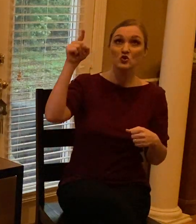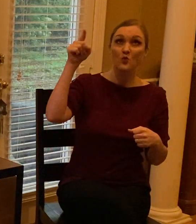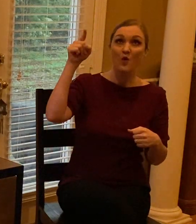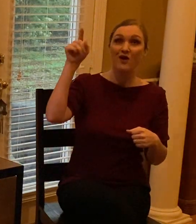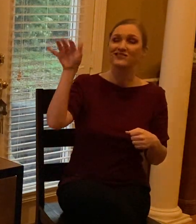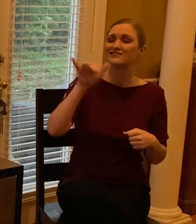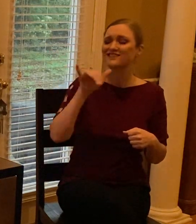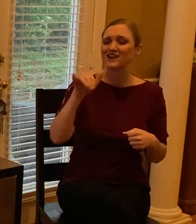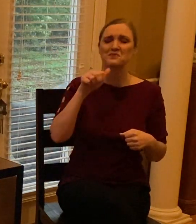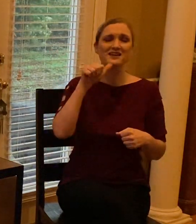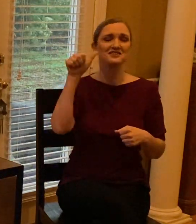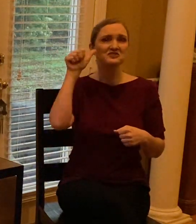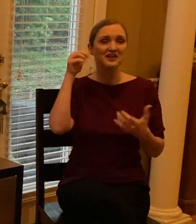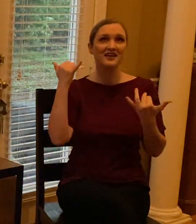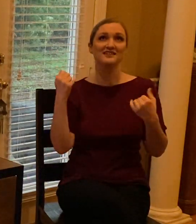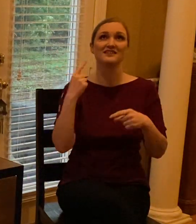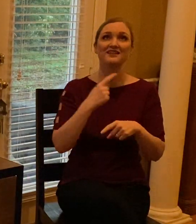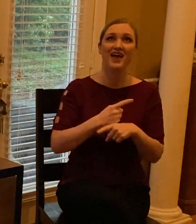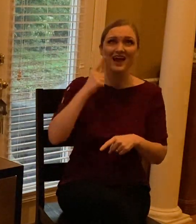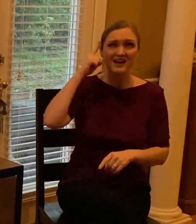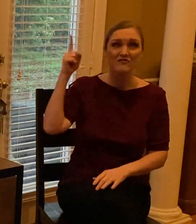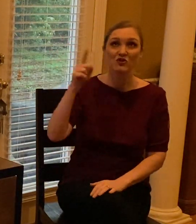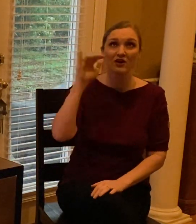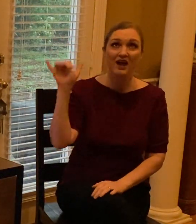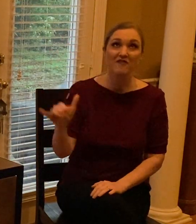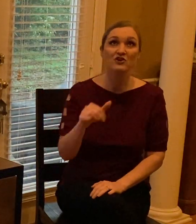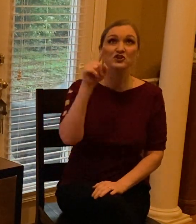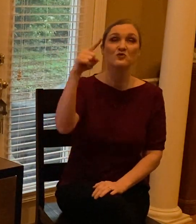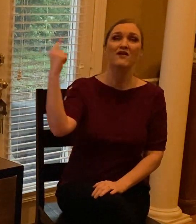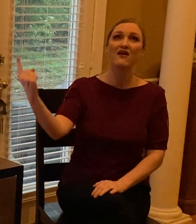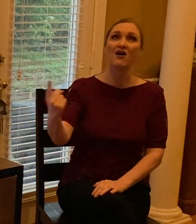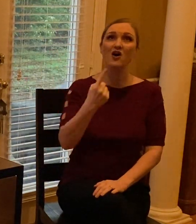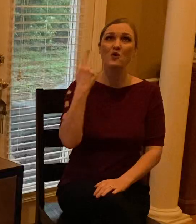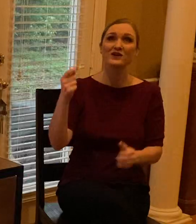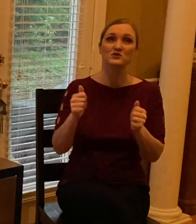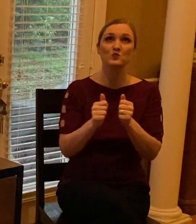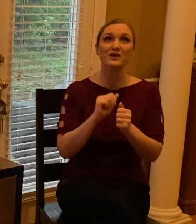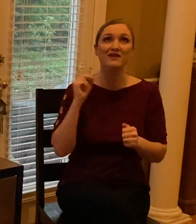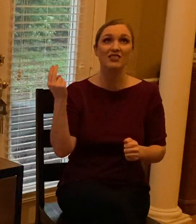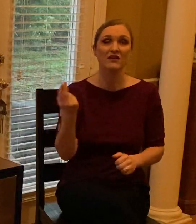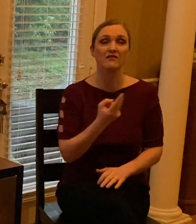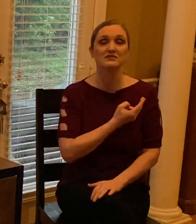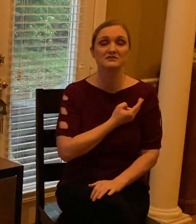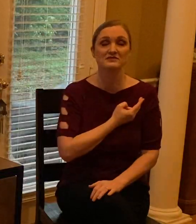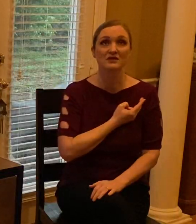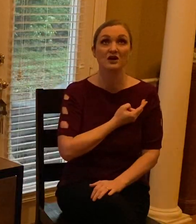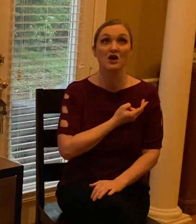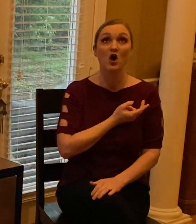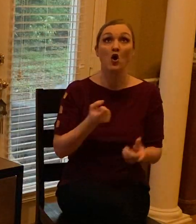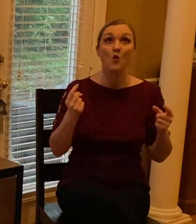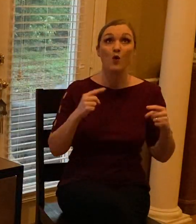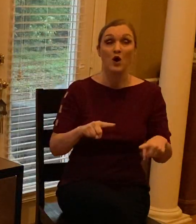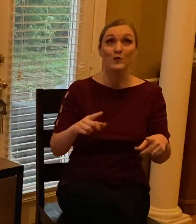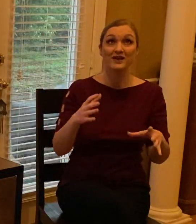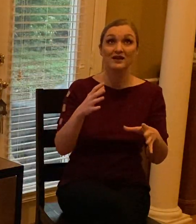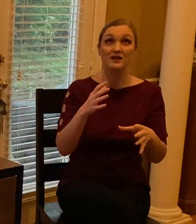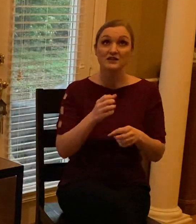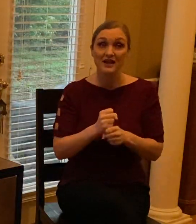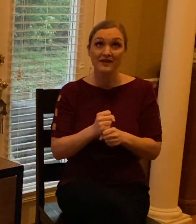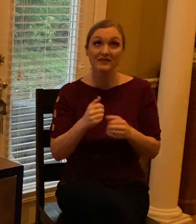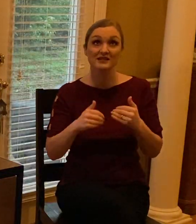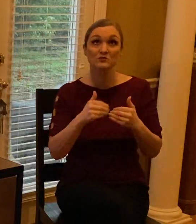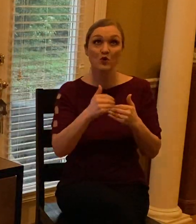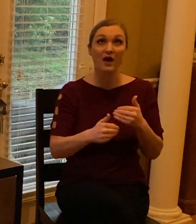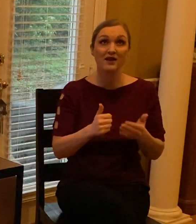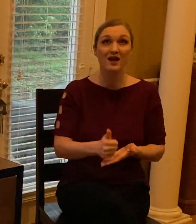the same yesterday, today, and forever, and that You are always with us no matter what we go through. As we take this bread, help us